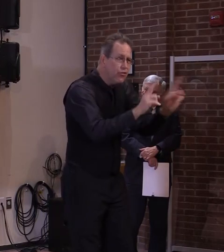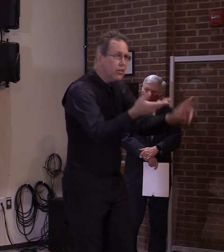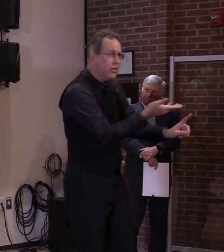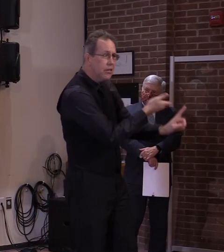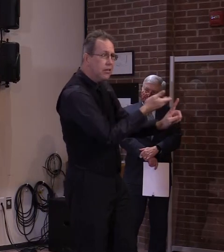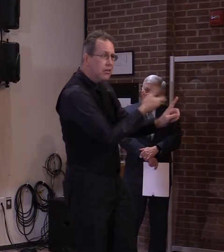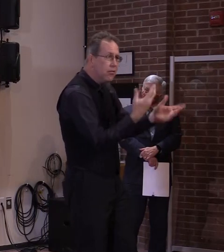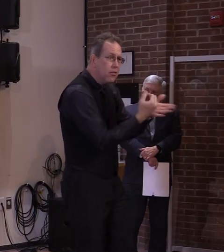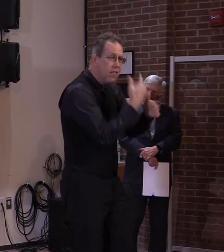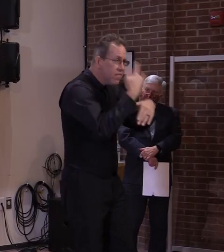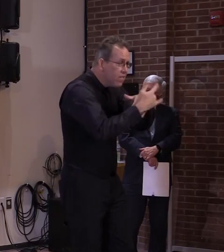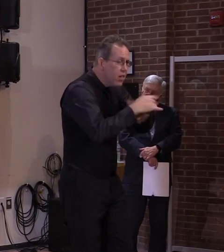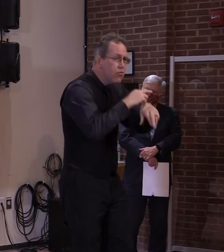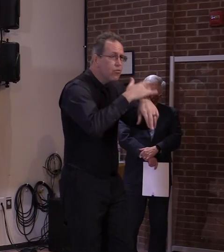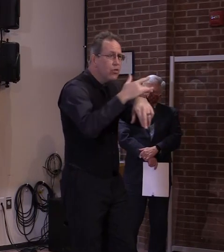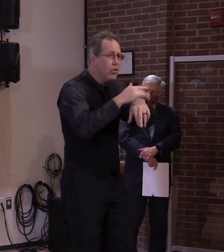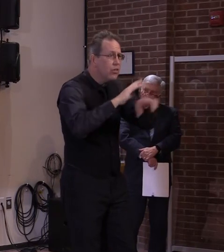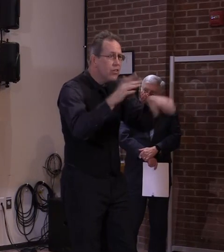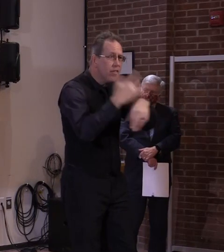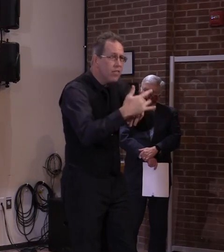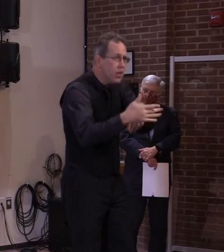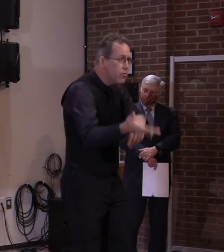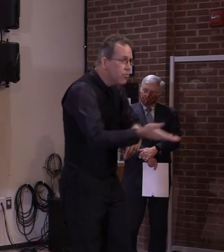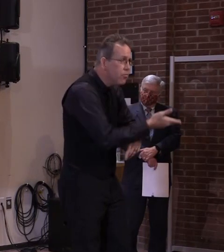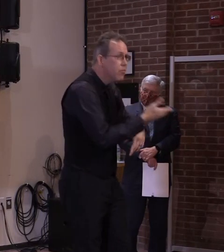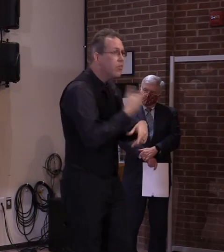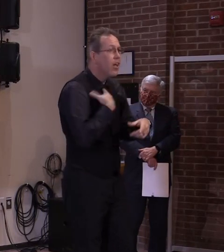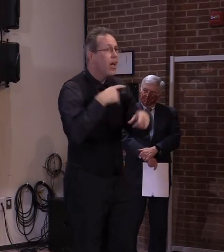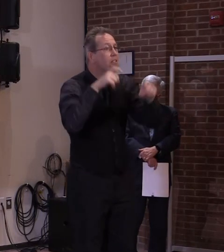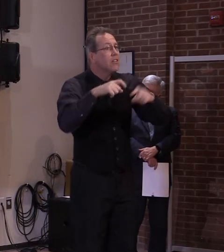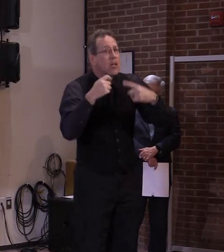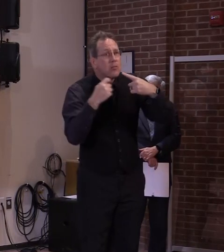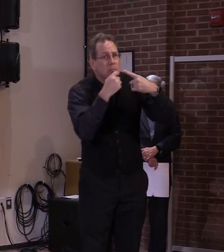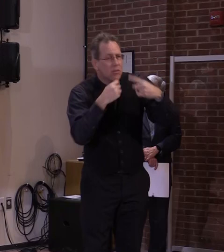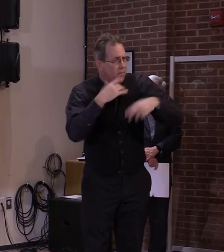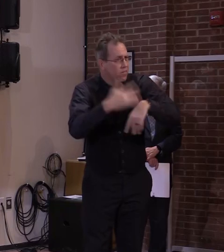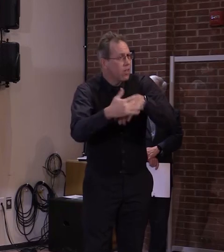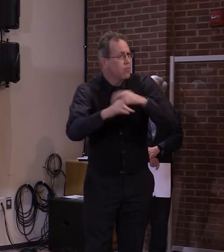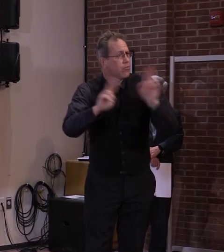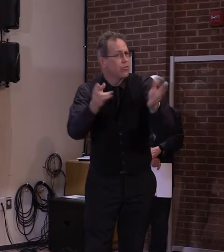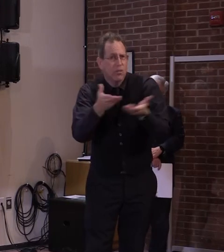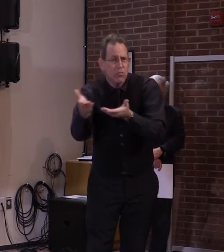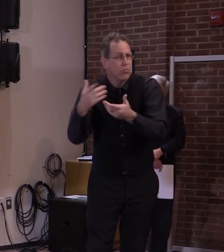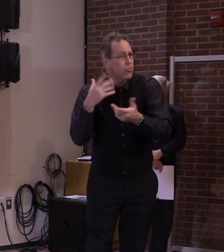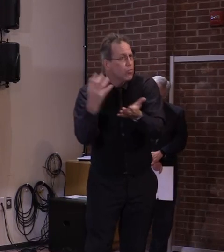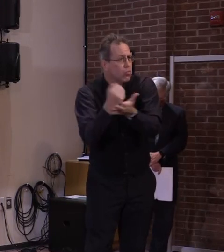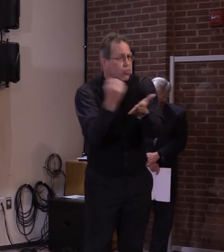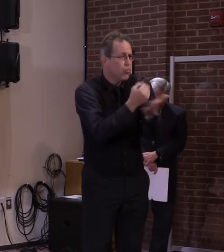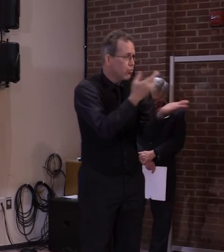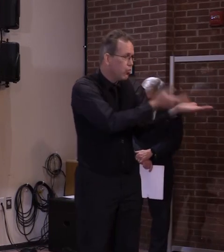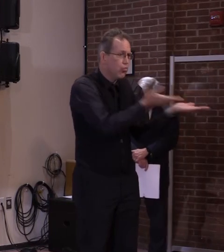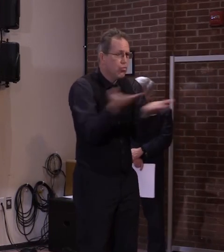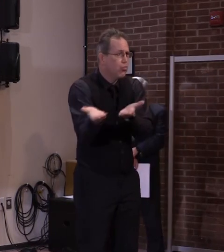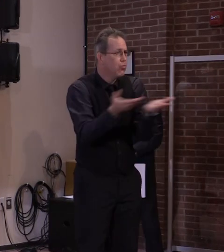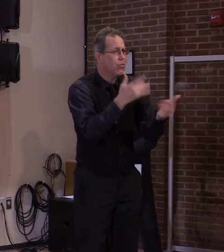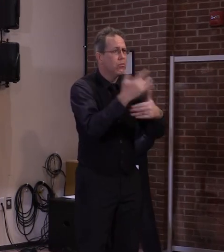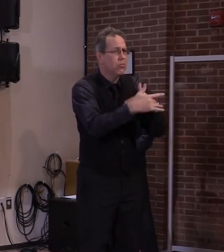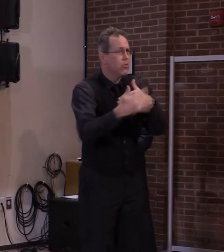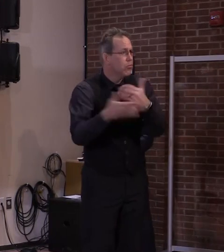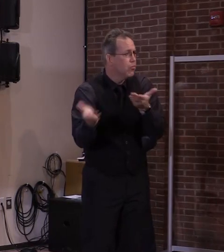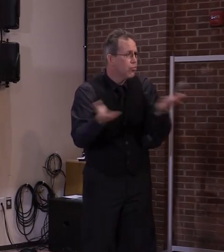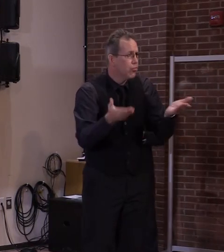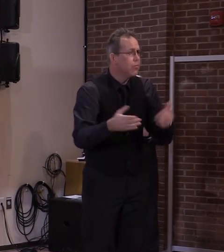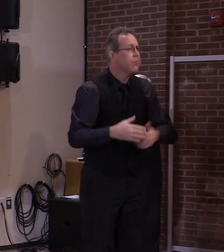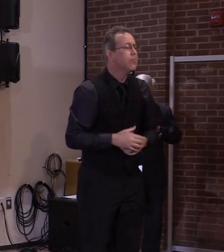at-home rapid tests are becoming more available every day. I encourage employers to consider these strategies. Check out the